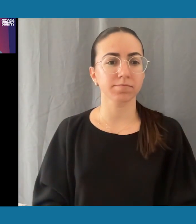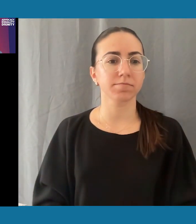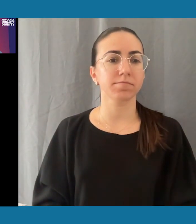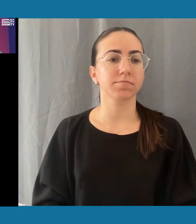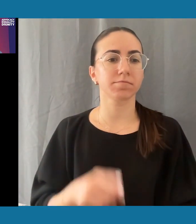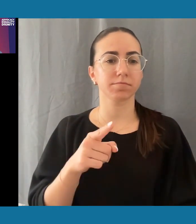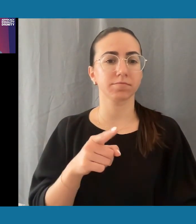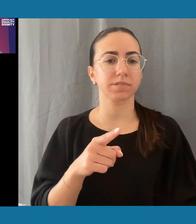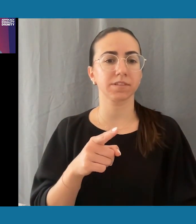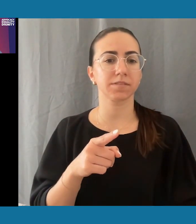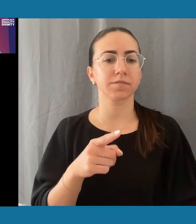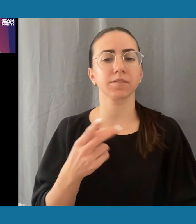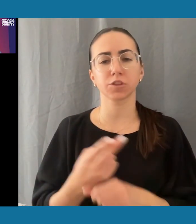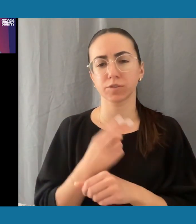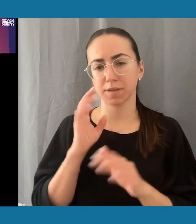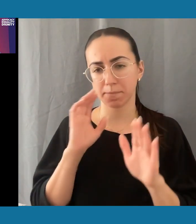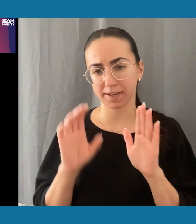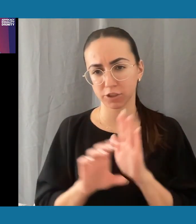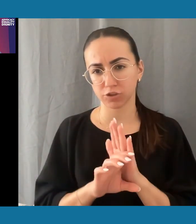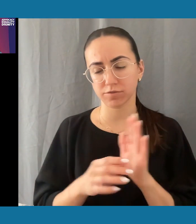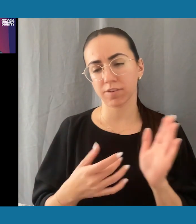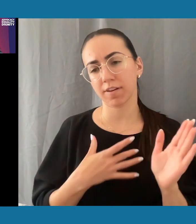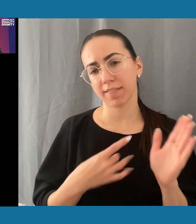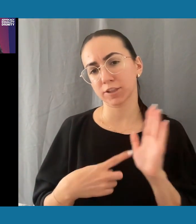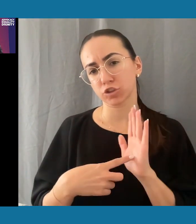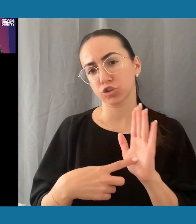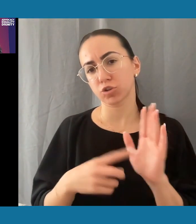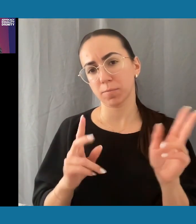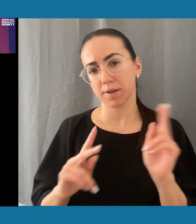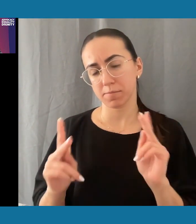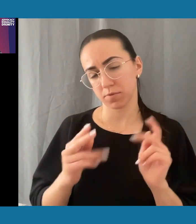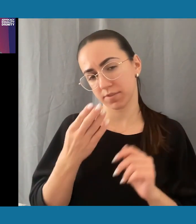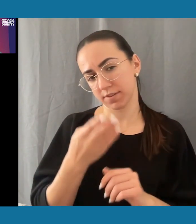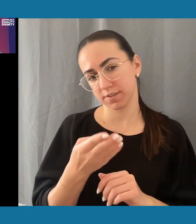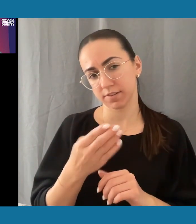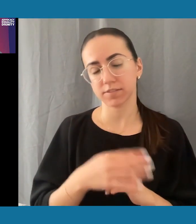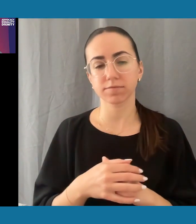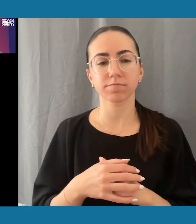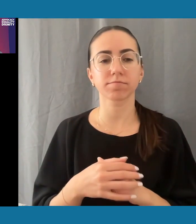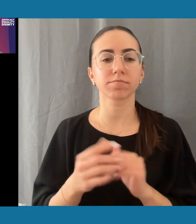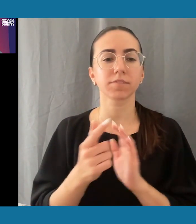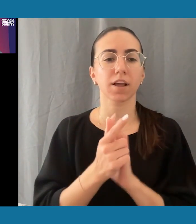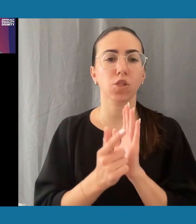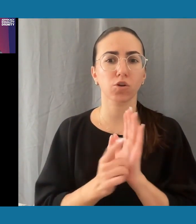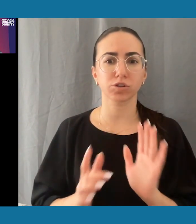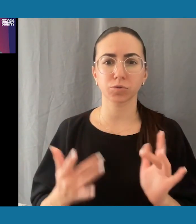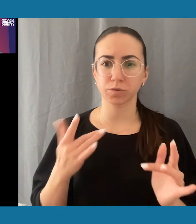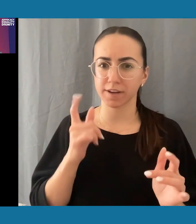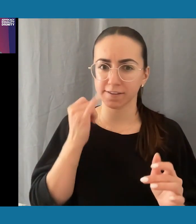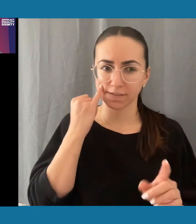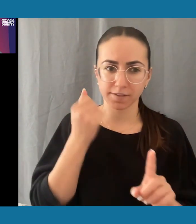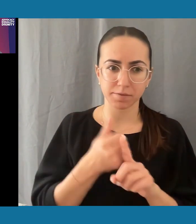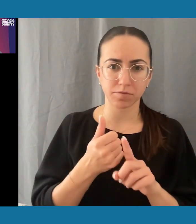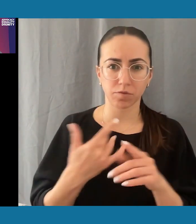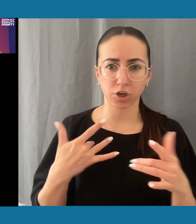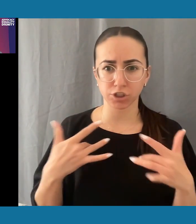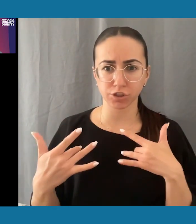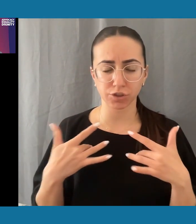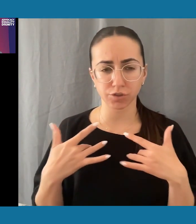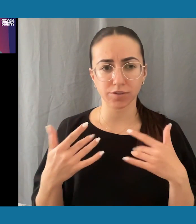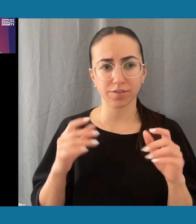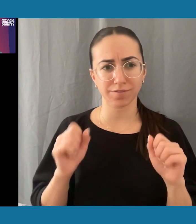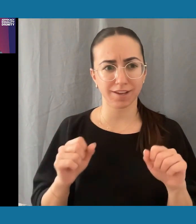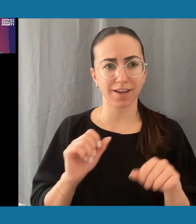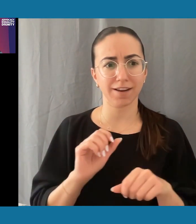show individuals this, especially lawyers who get concerned about whether they're able to execute these agreements with their clients.